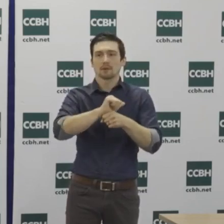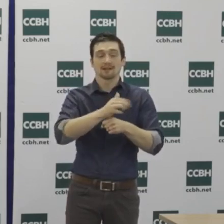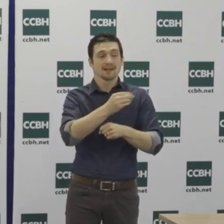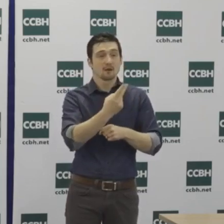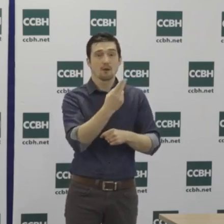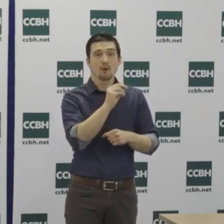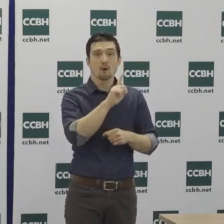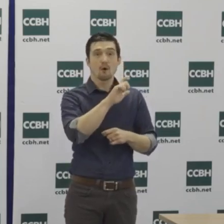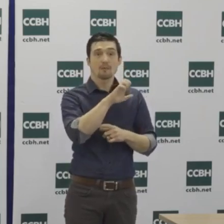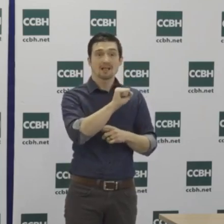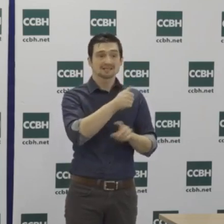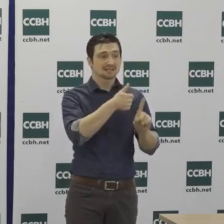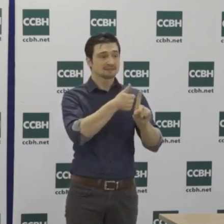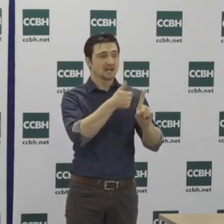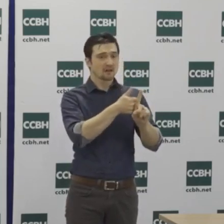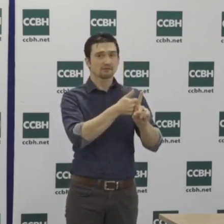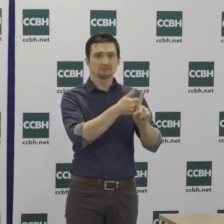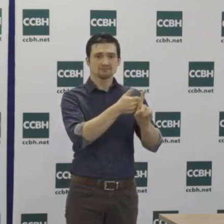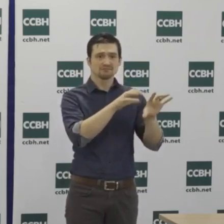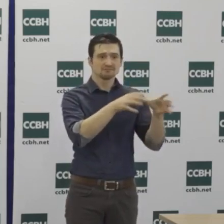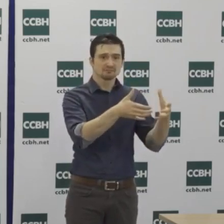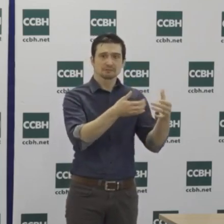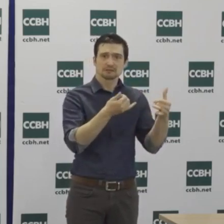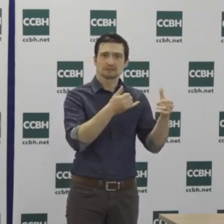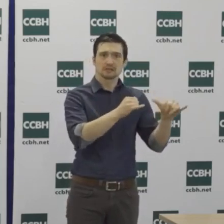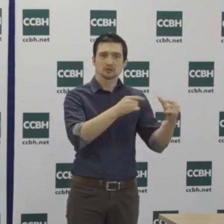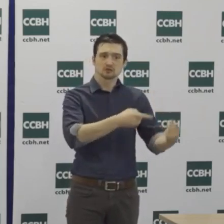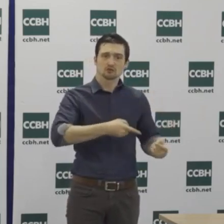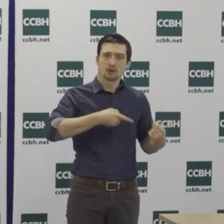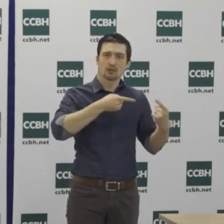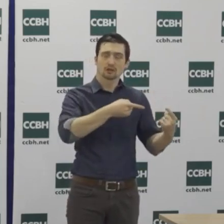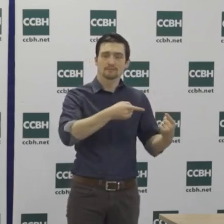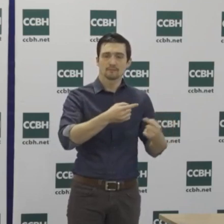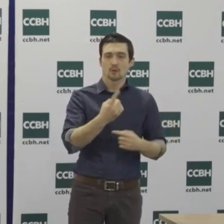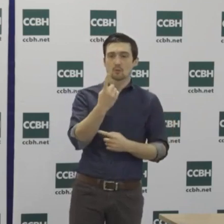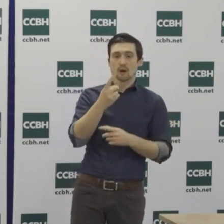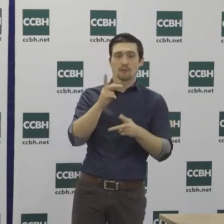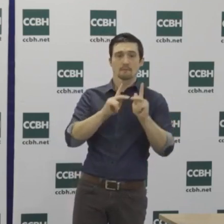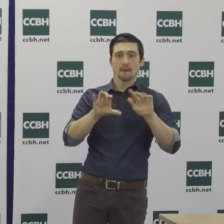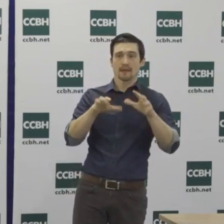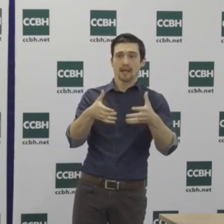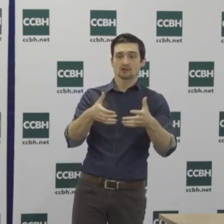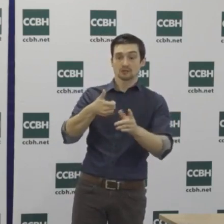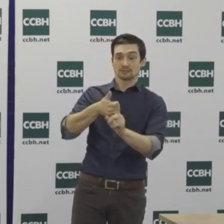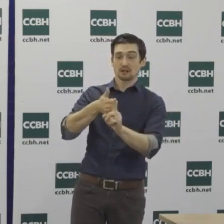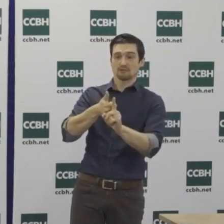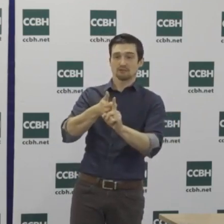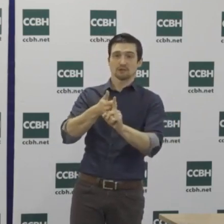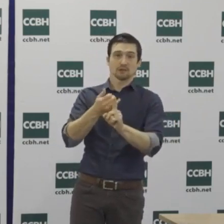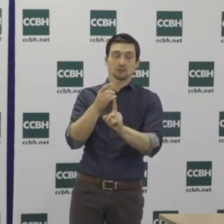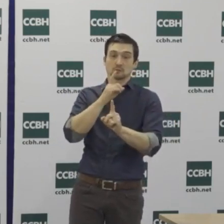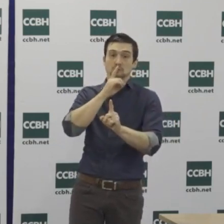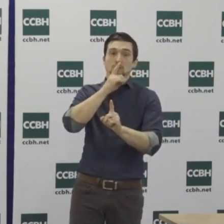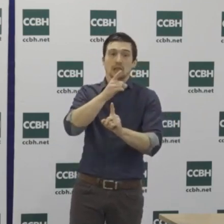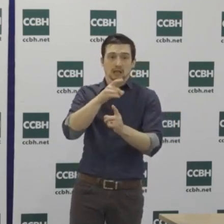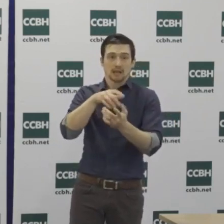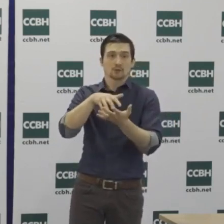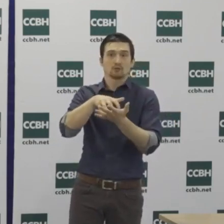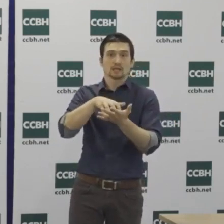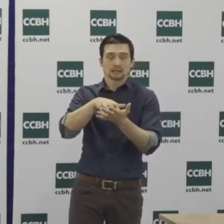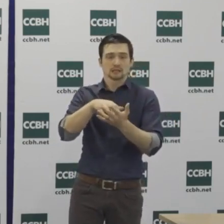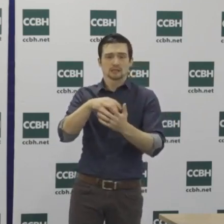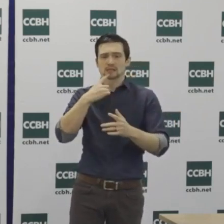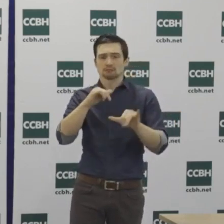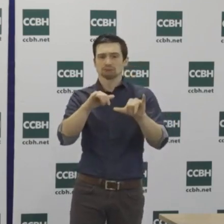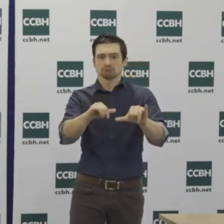homeless are struggling to keep safe. One population that's especially at risk when they're told to stay